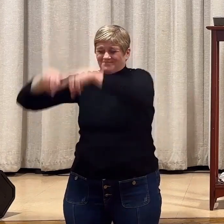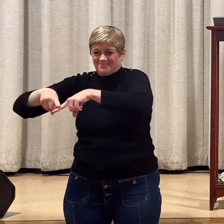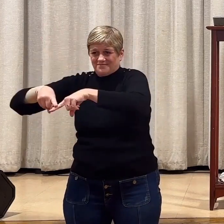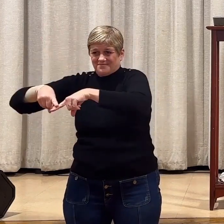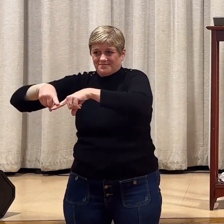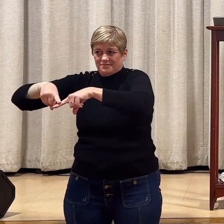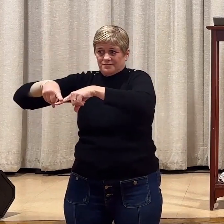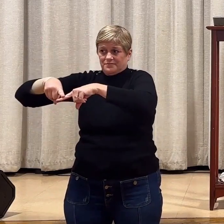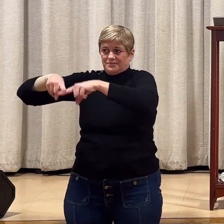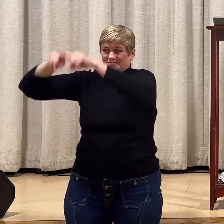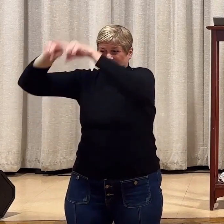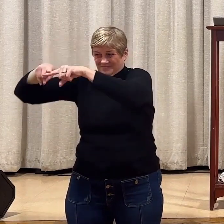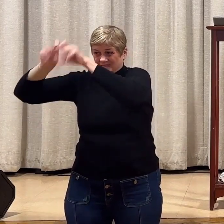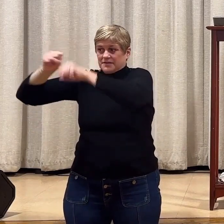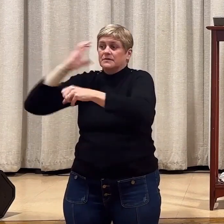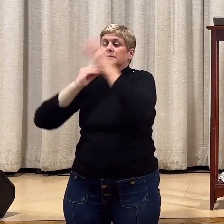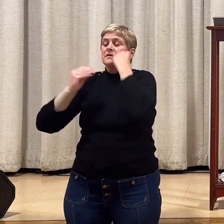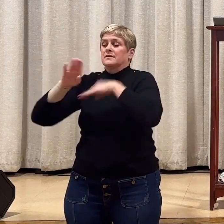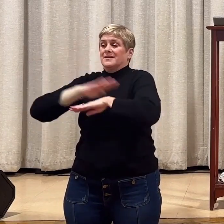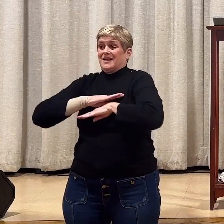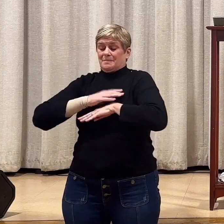content.